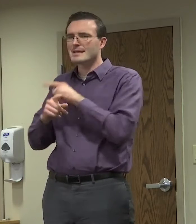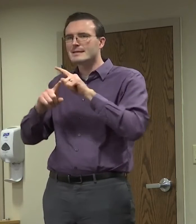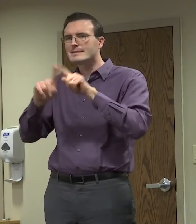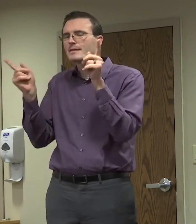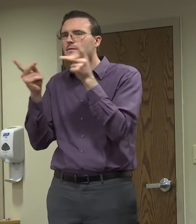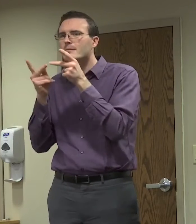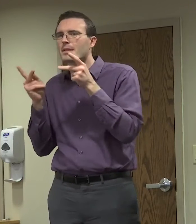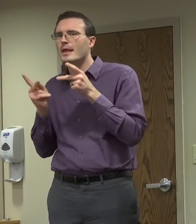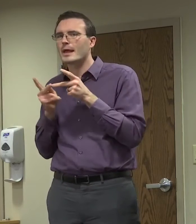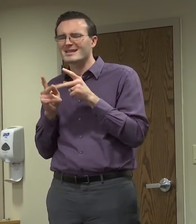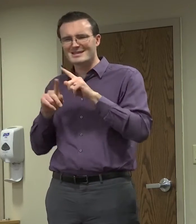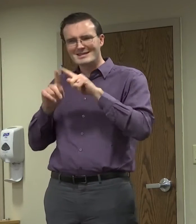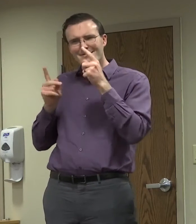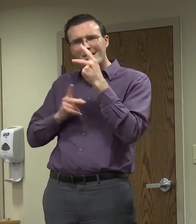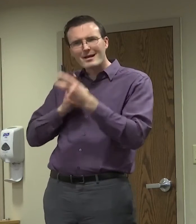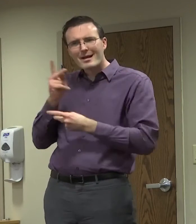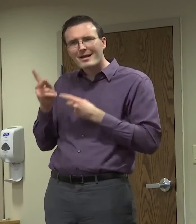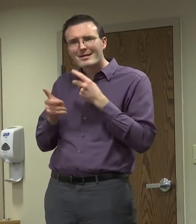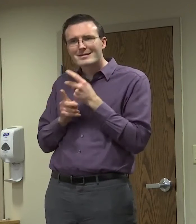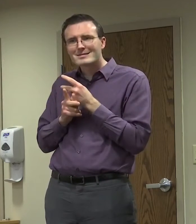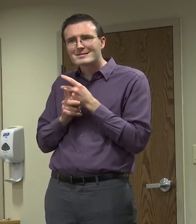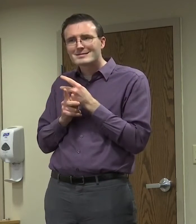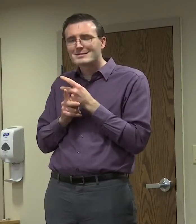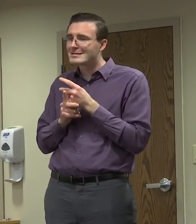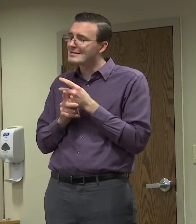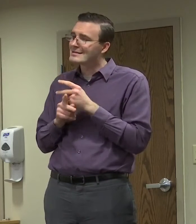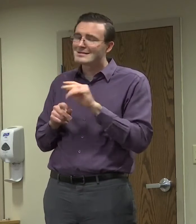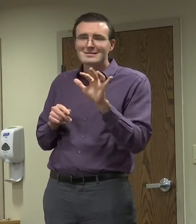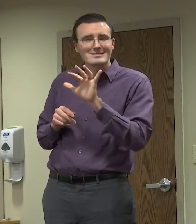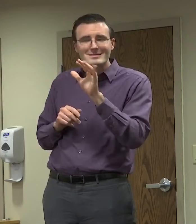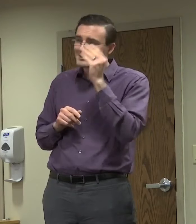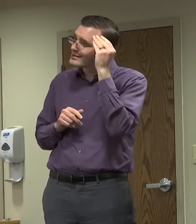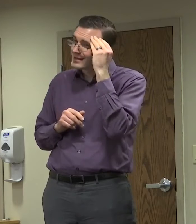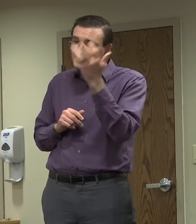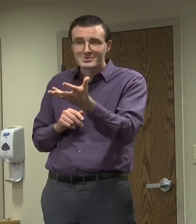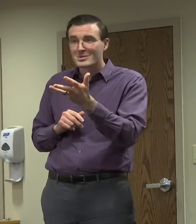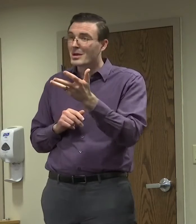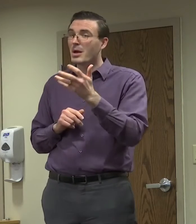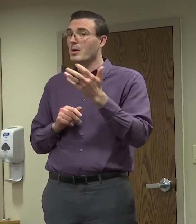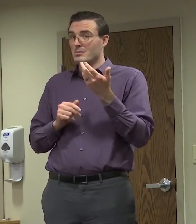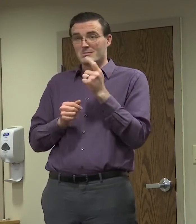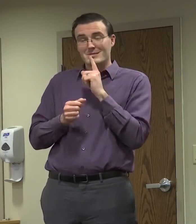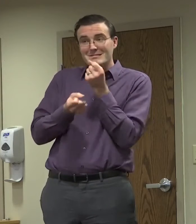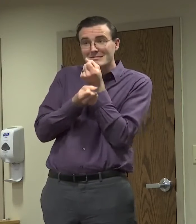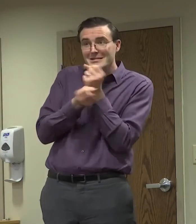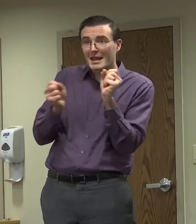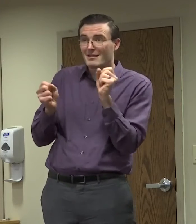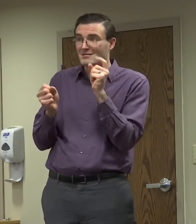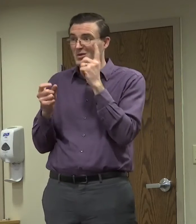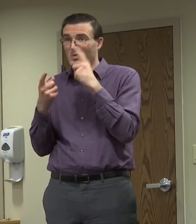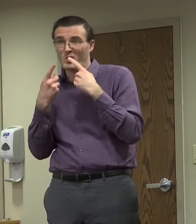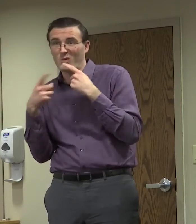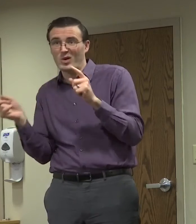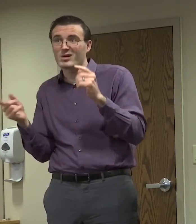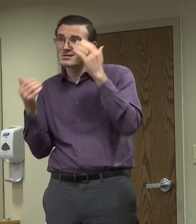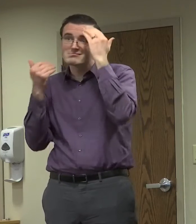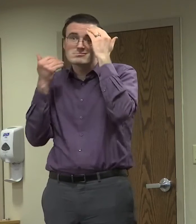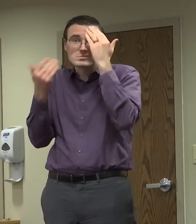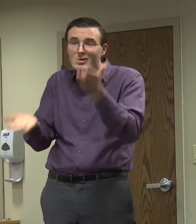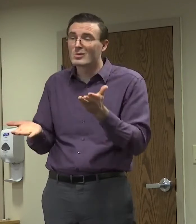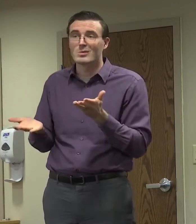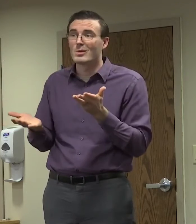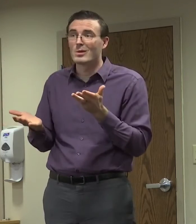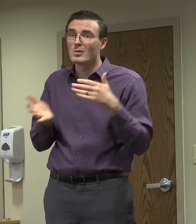dose of another type. These vaccines are not authorized for that, and we don't know the safety and efficacy profile of mixing